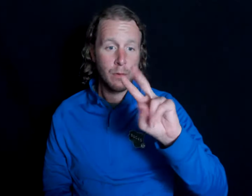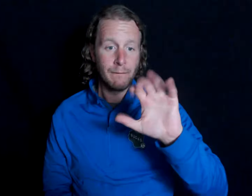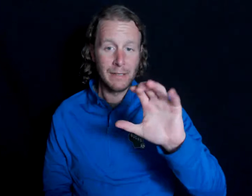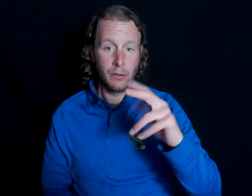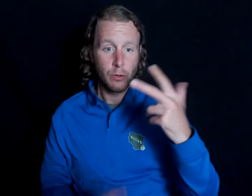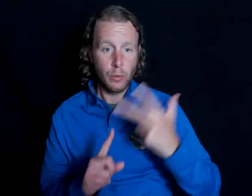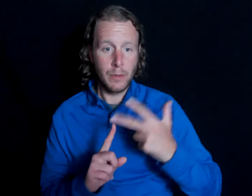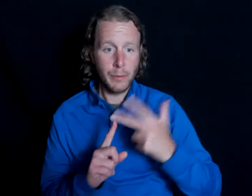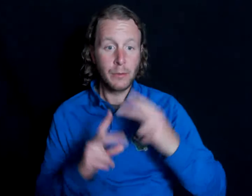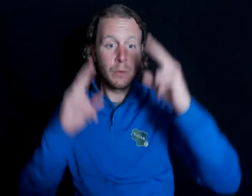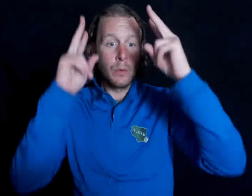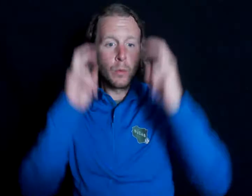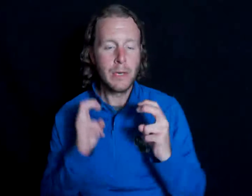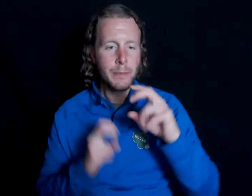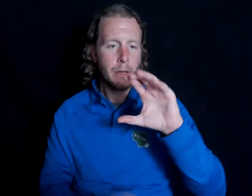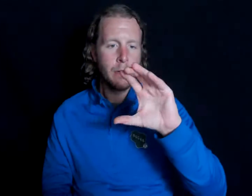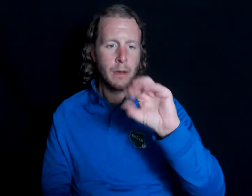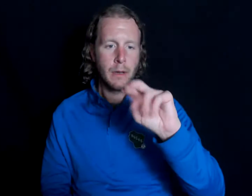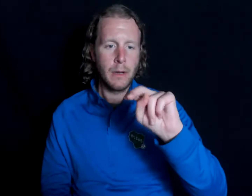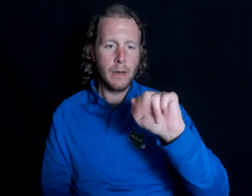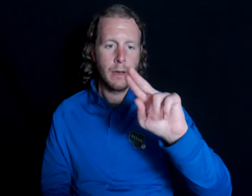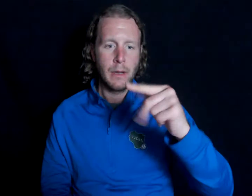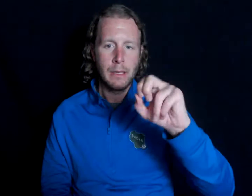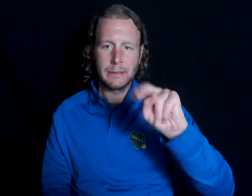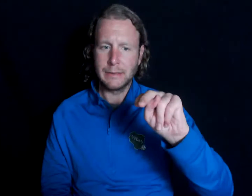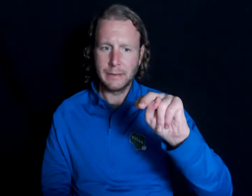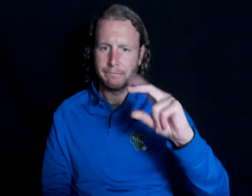And Pat Connaughton up quick to everybody to the ball.